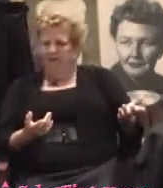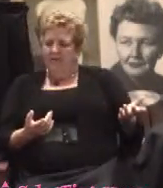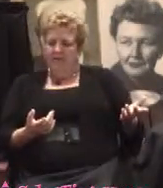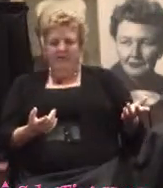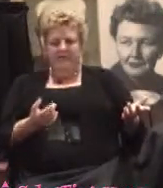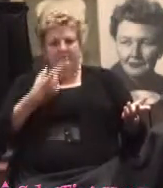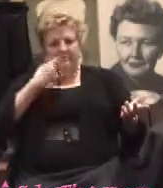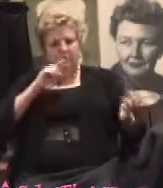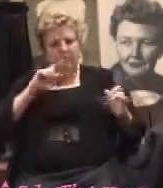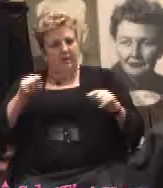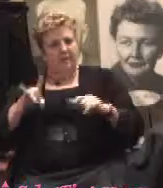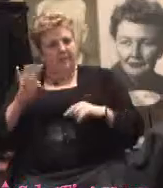People are so judgmental, you know.